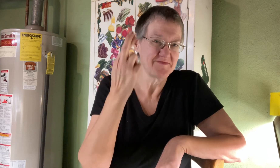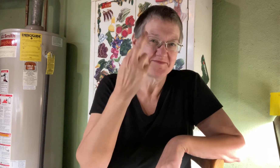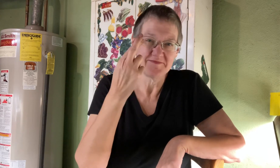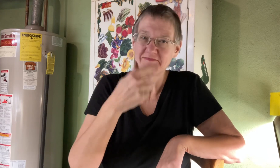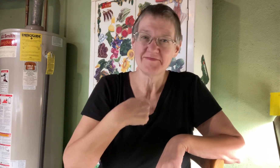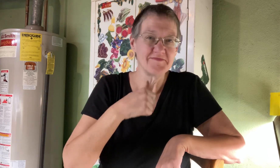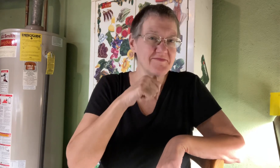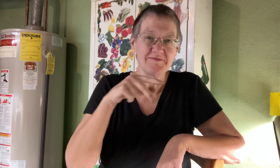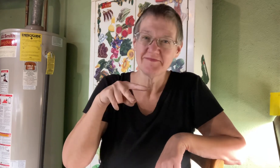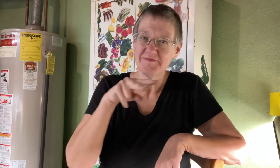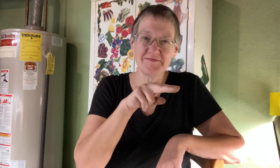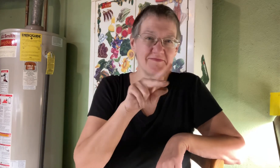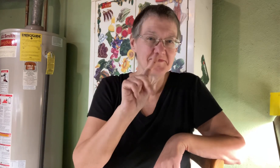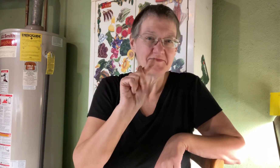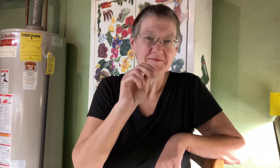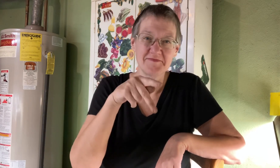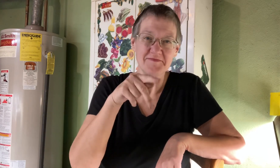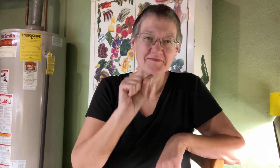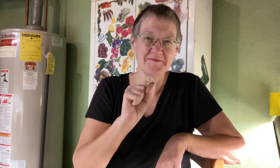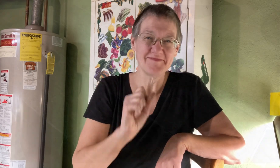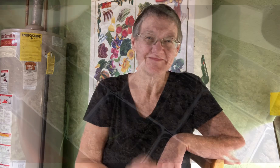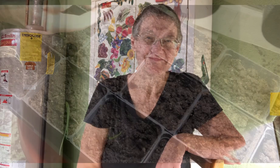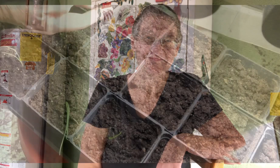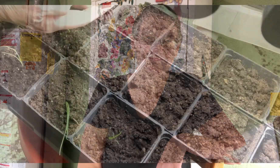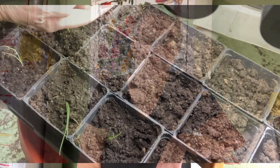And that's the reason I'm not going to trim my tops.